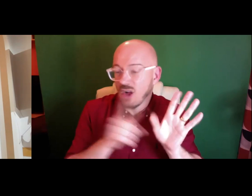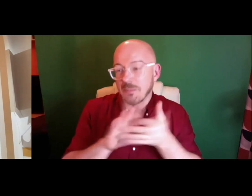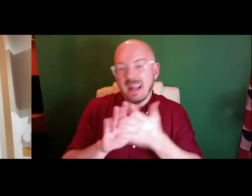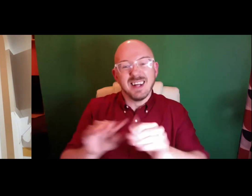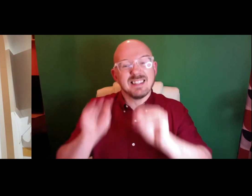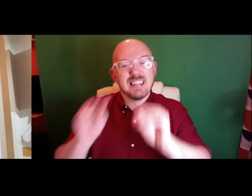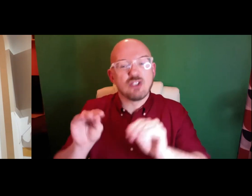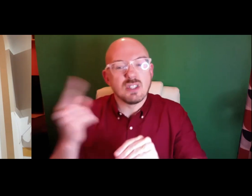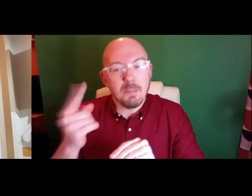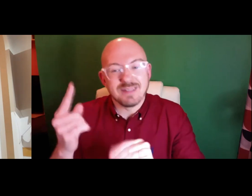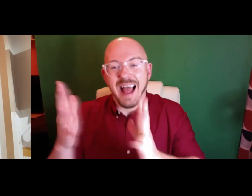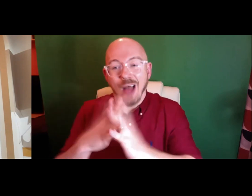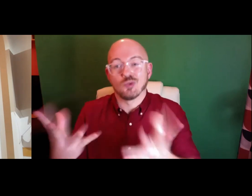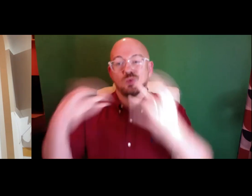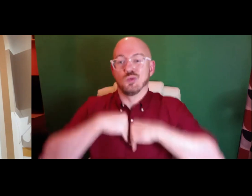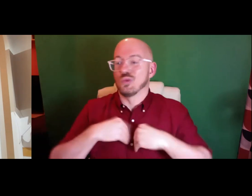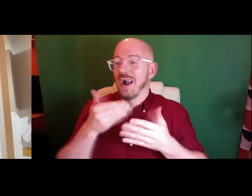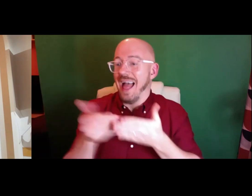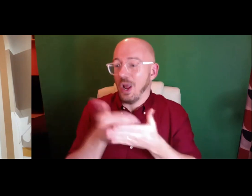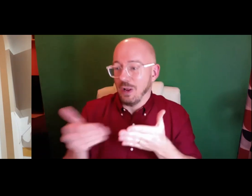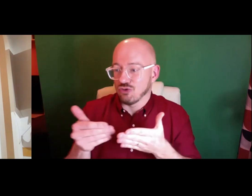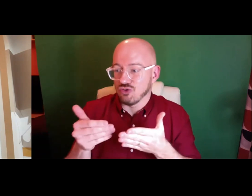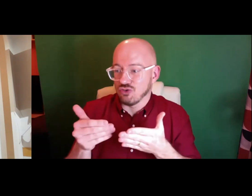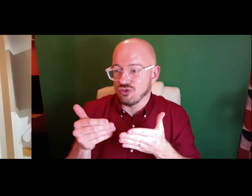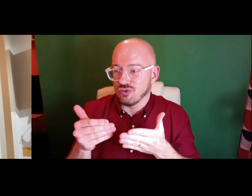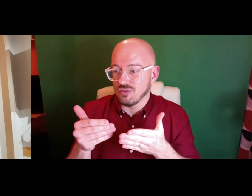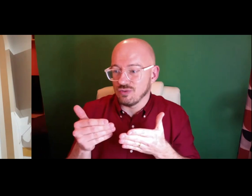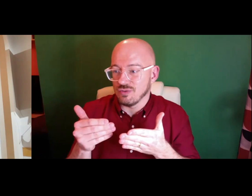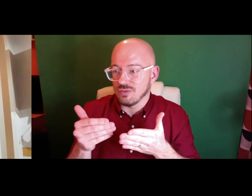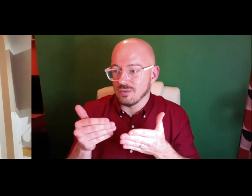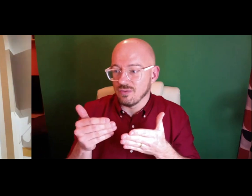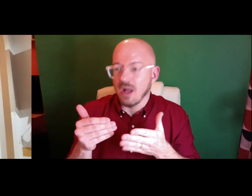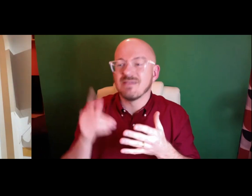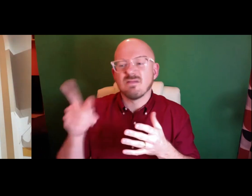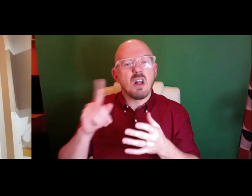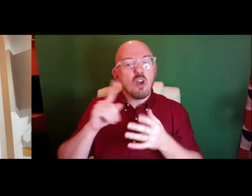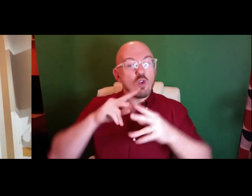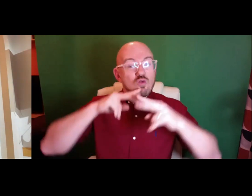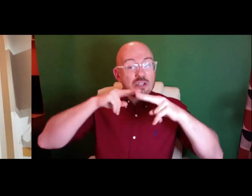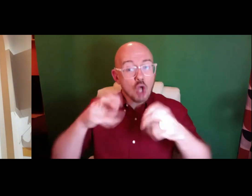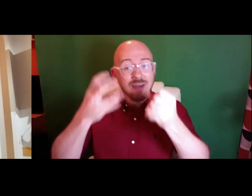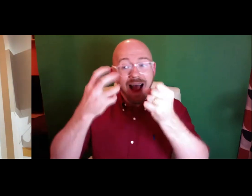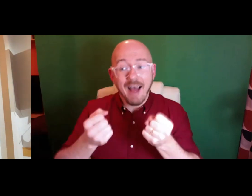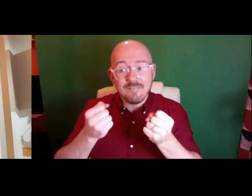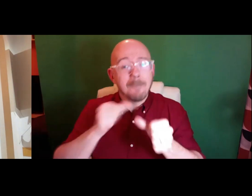And she's referring to language pedagogy, essentially teaching somebody how